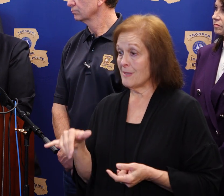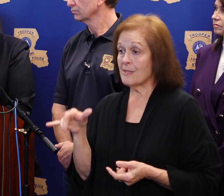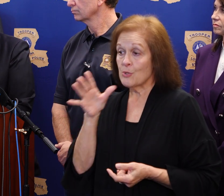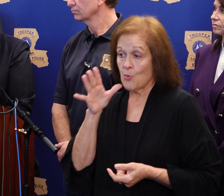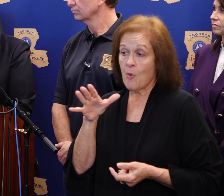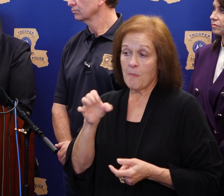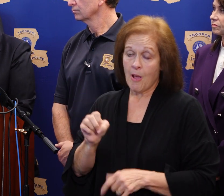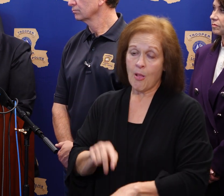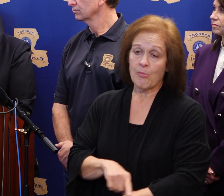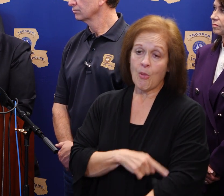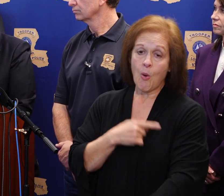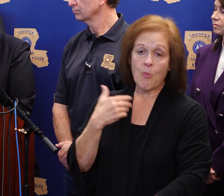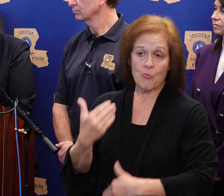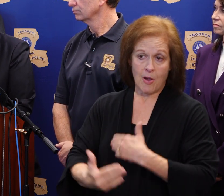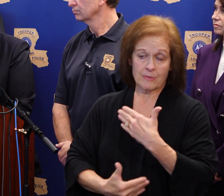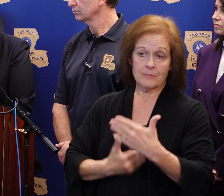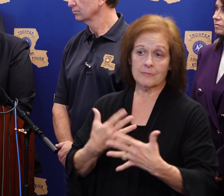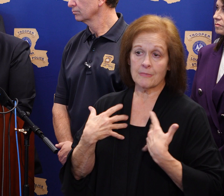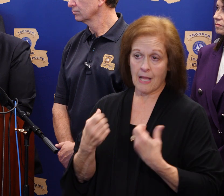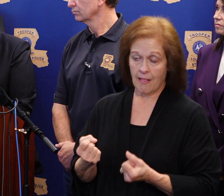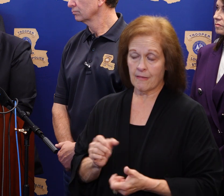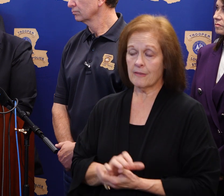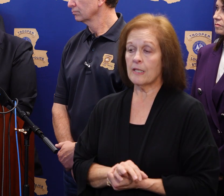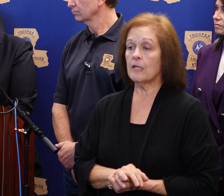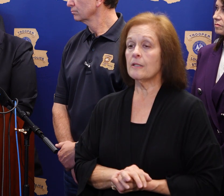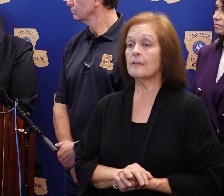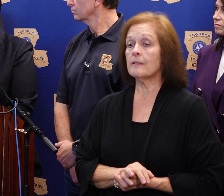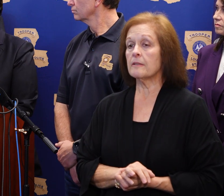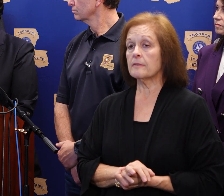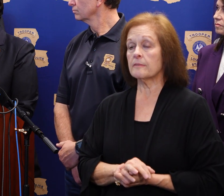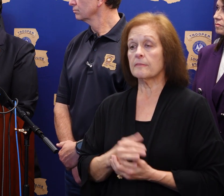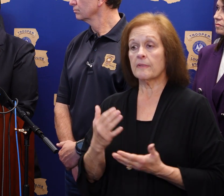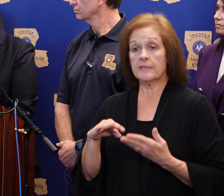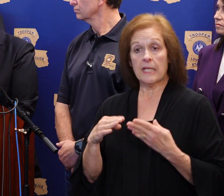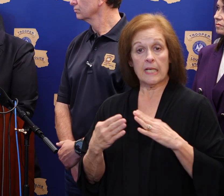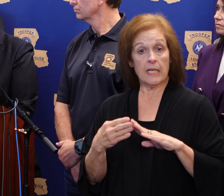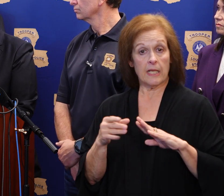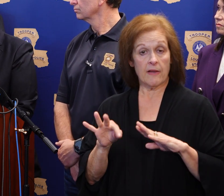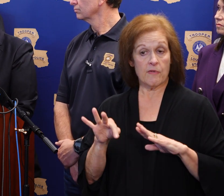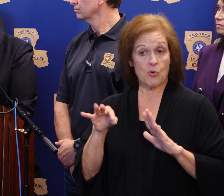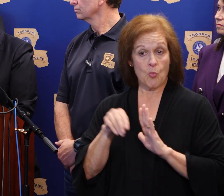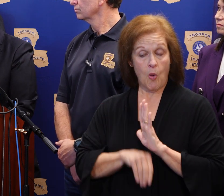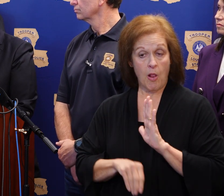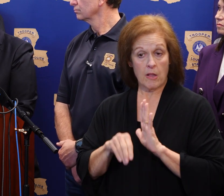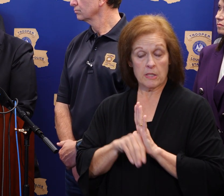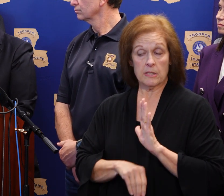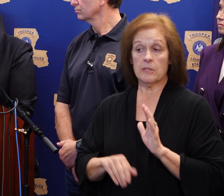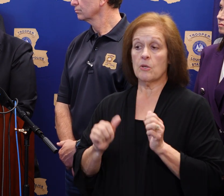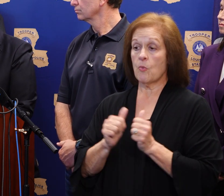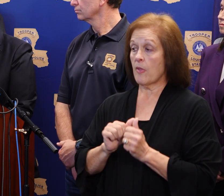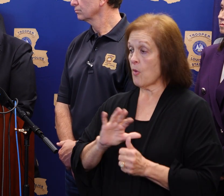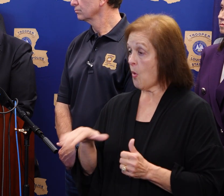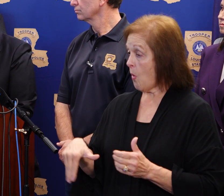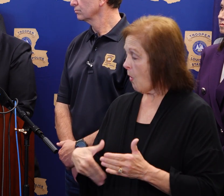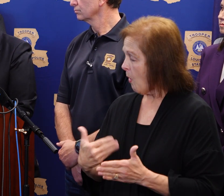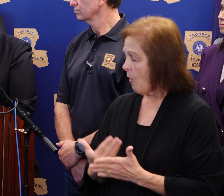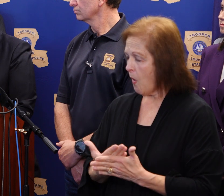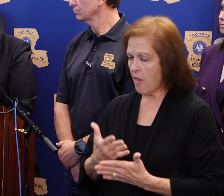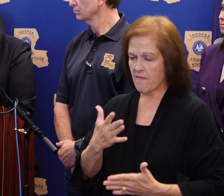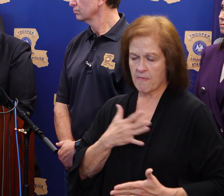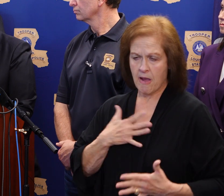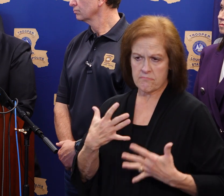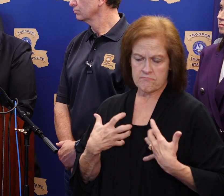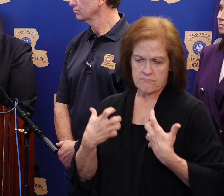long process for our people. So with that, the city of New Orleans, and with all of my confidence, we